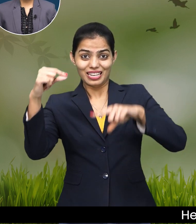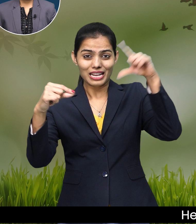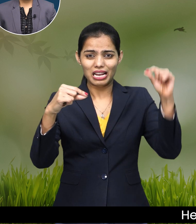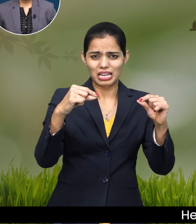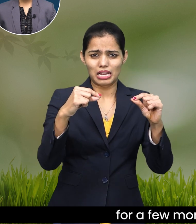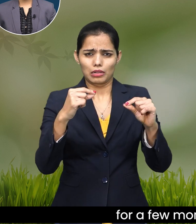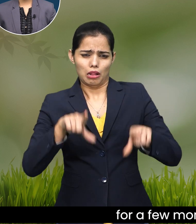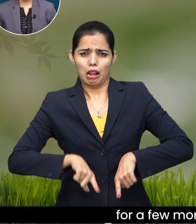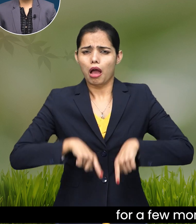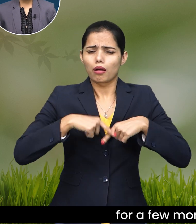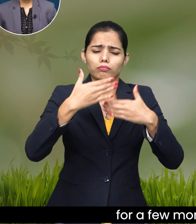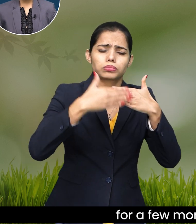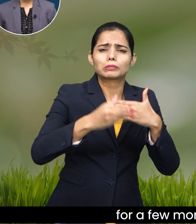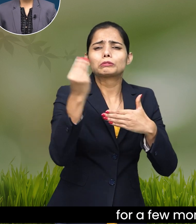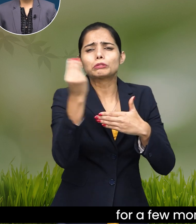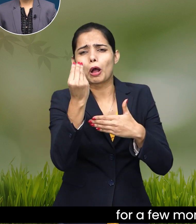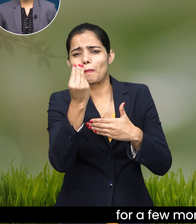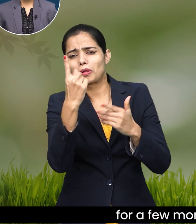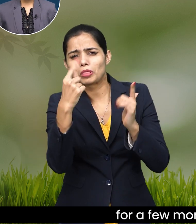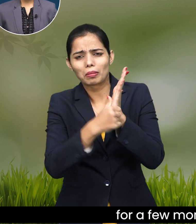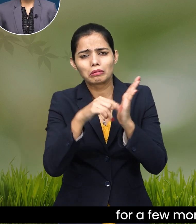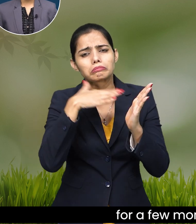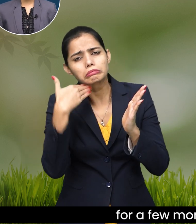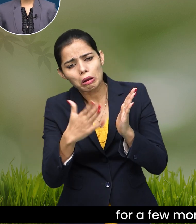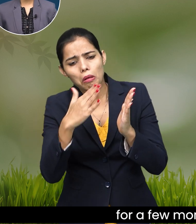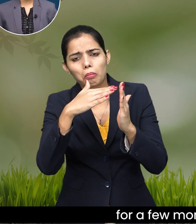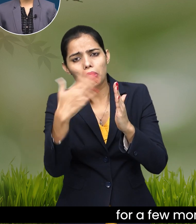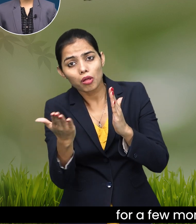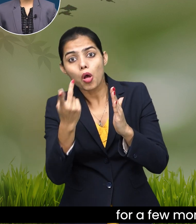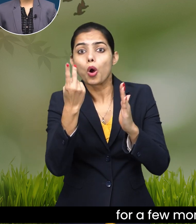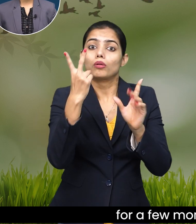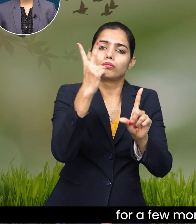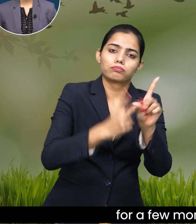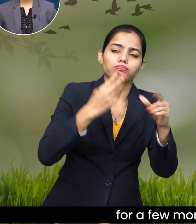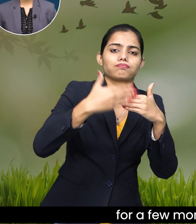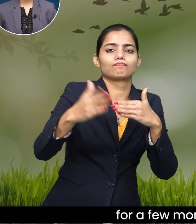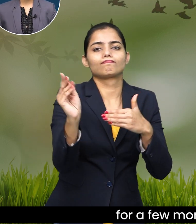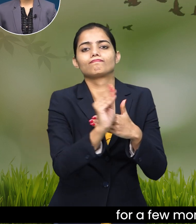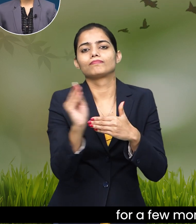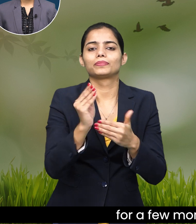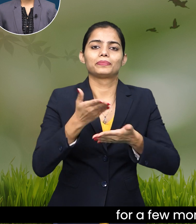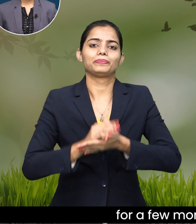Herbs may live for a few months or up to 2 years.